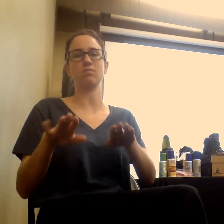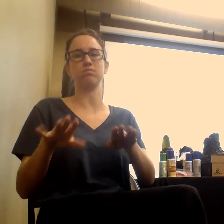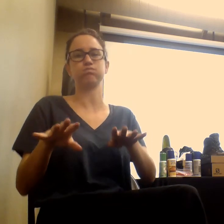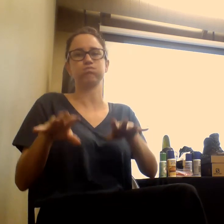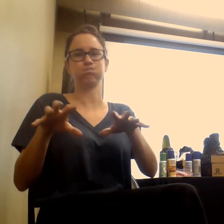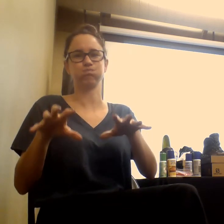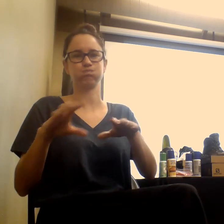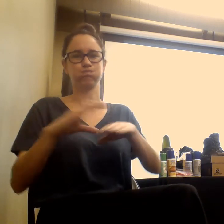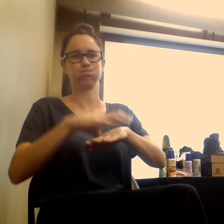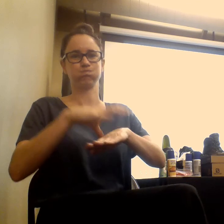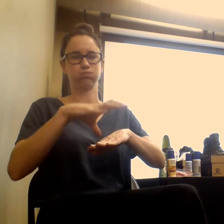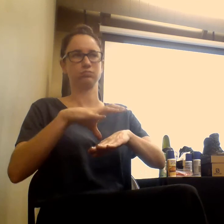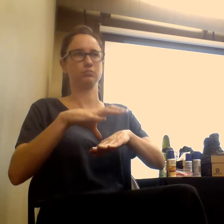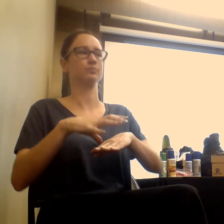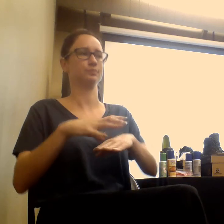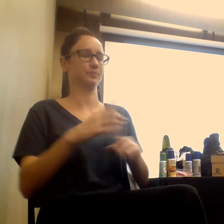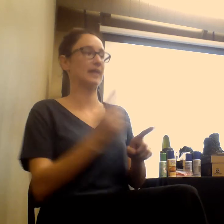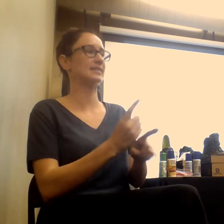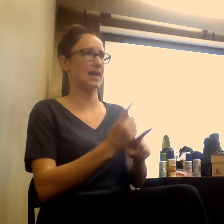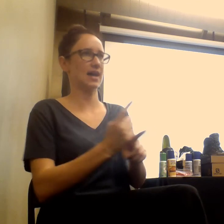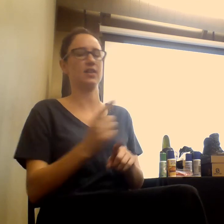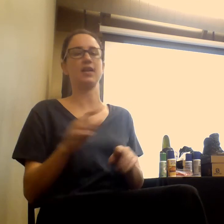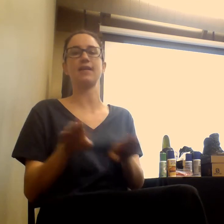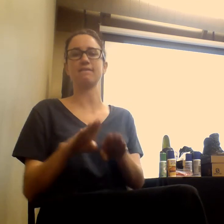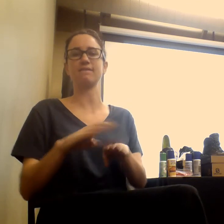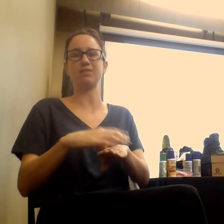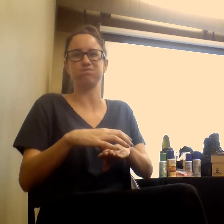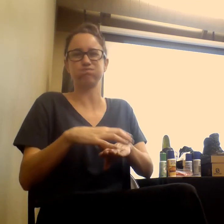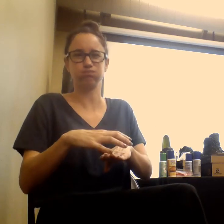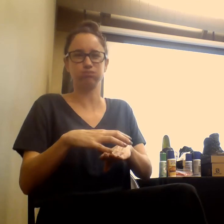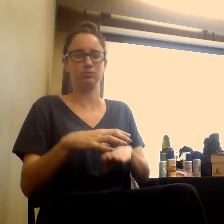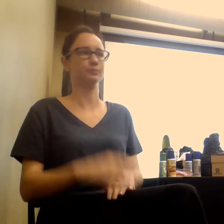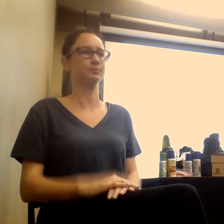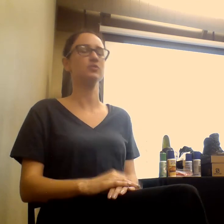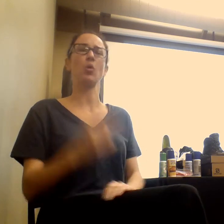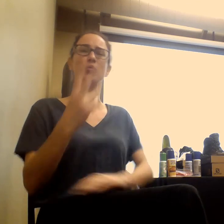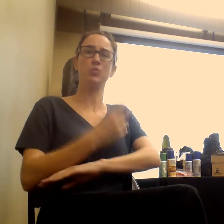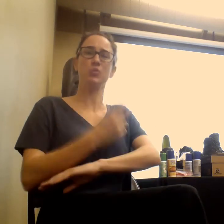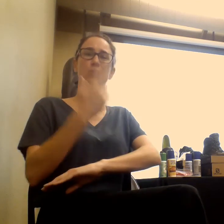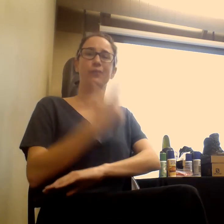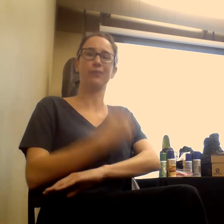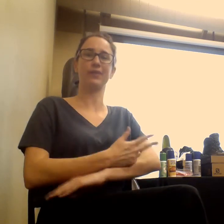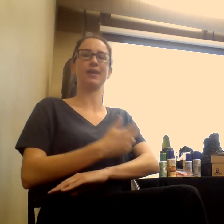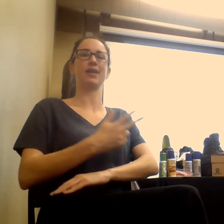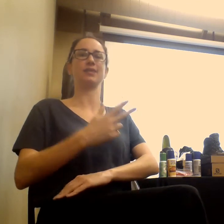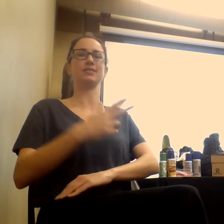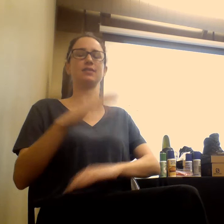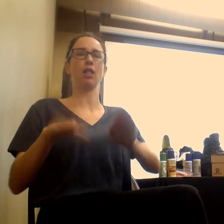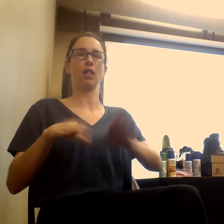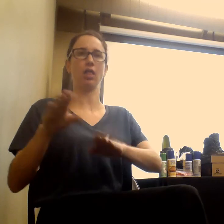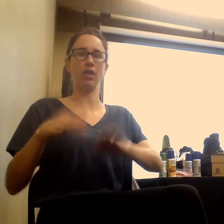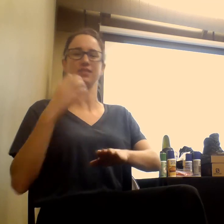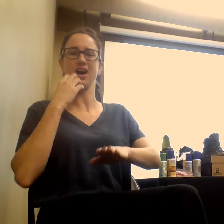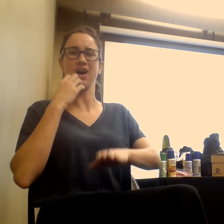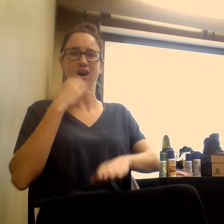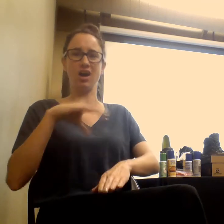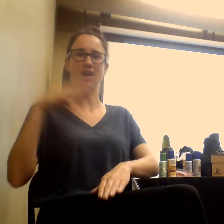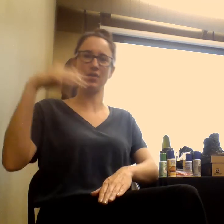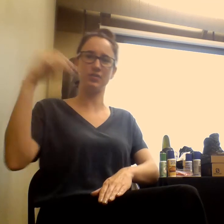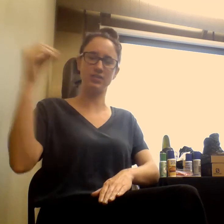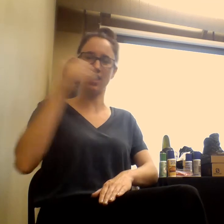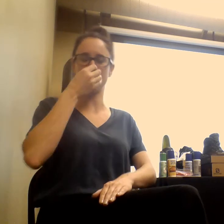and then you're into this hike for 2 or 3 days, and your feet are just expanding, or it's super hot, then you may want to change your lacing technique.